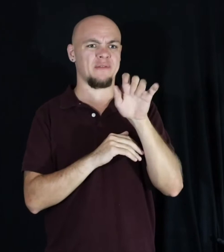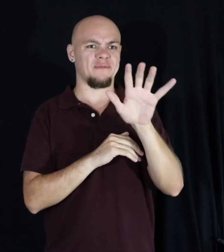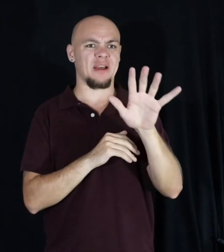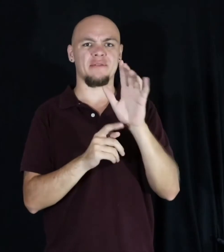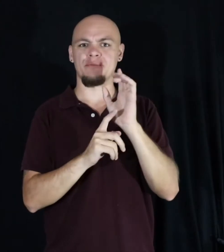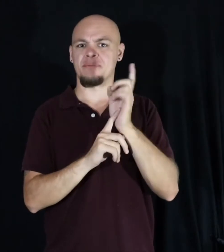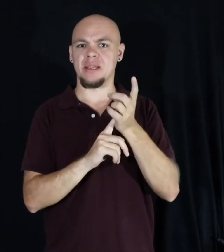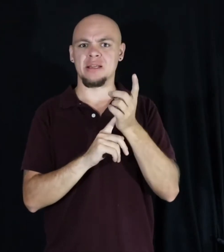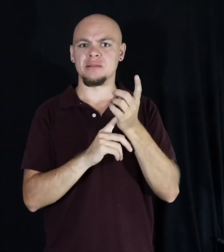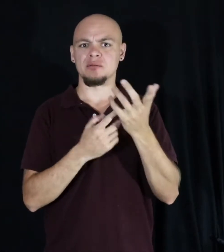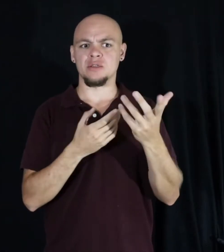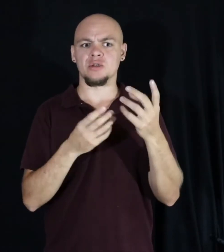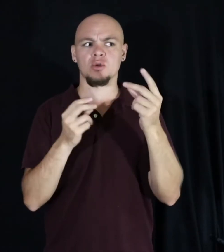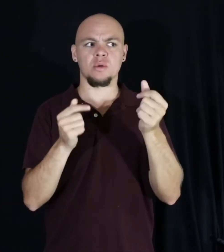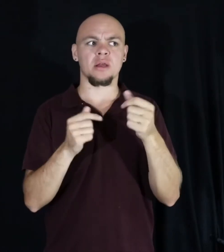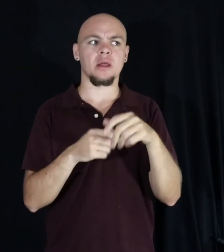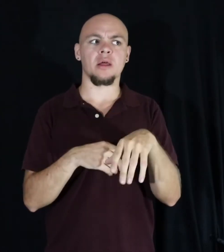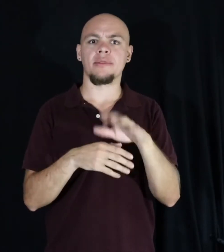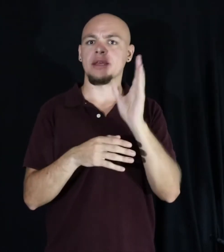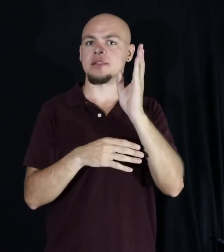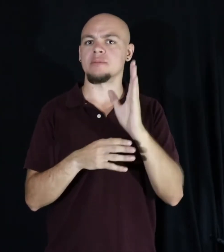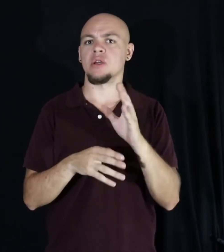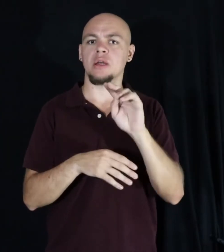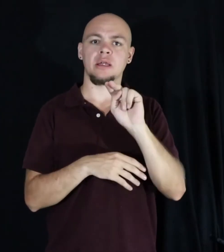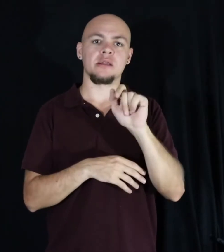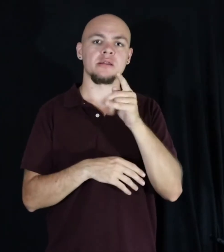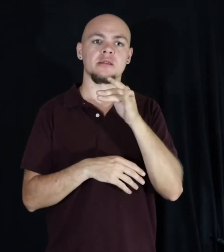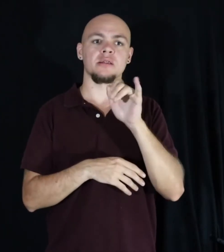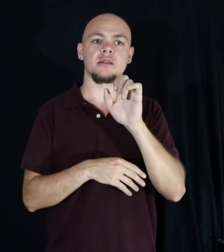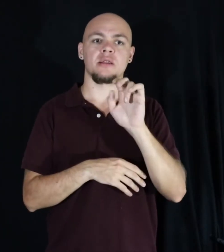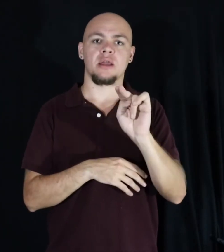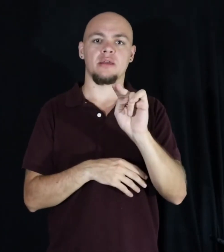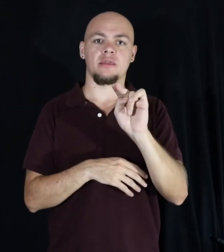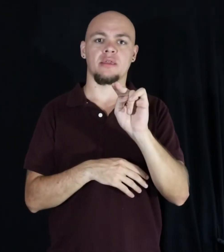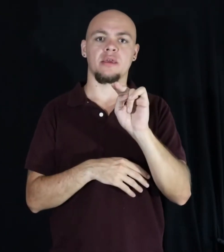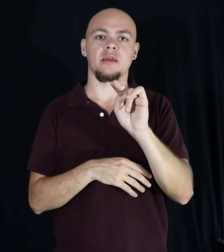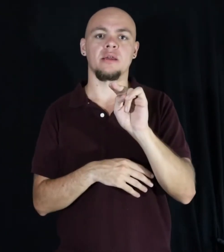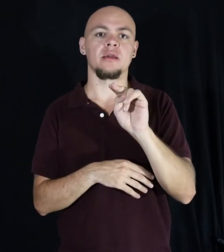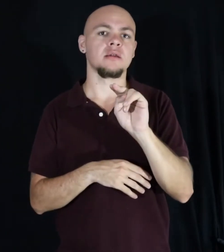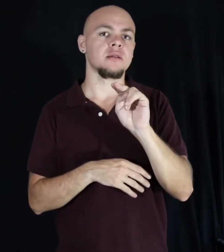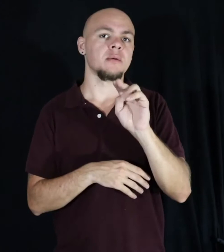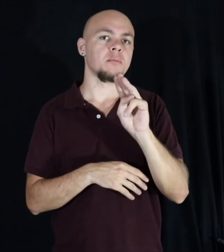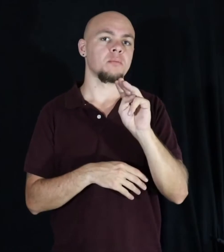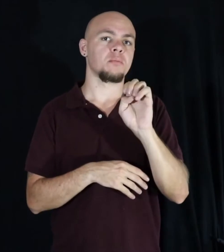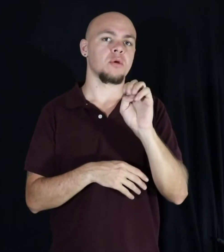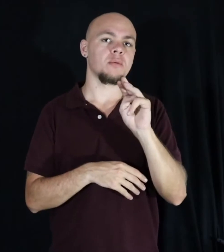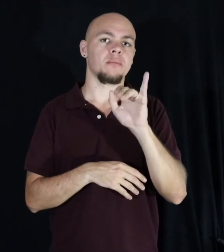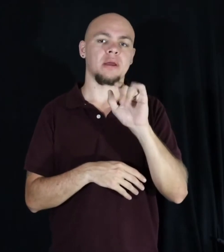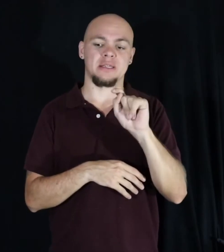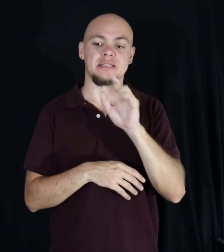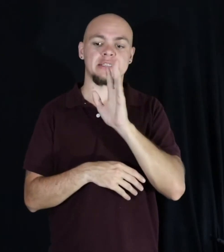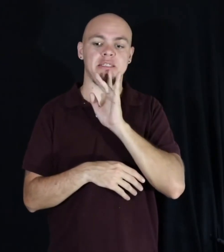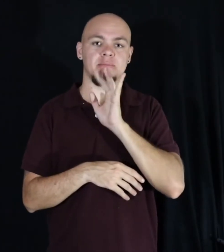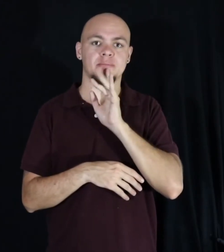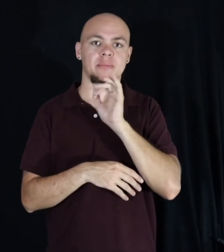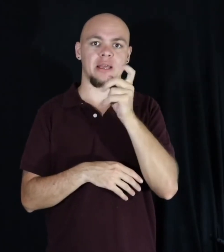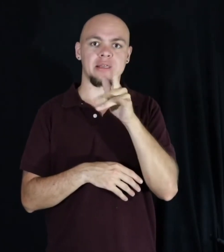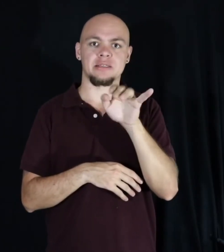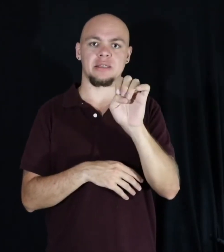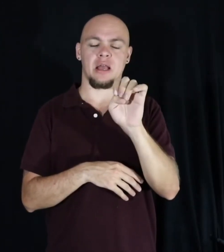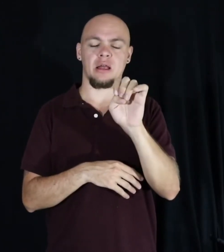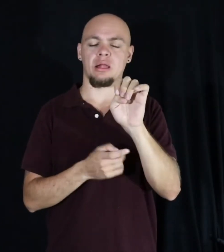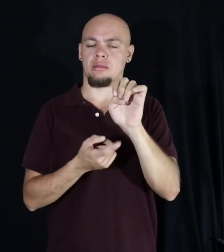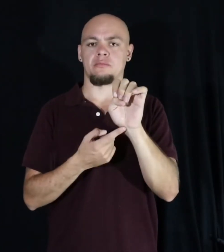even included references to the speakers, such as Nathan Myhrvold's speaking style, or the one of Tim Ferriss, which might be considered a bit strenuous at times.